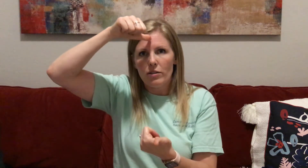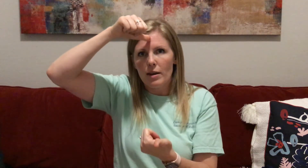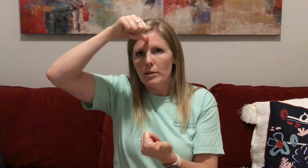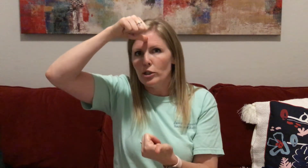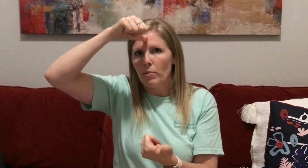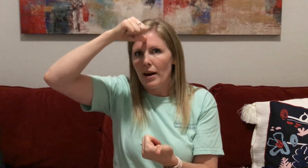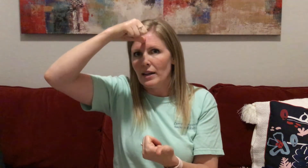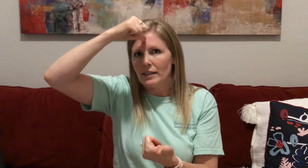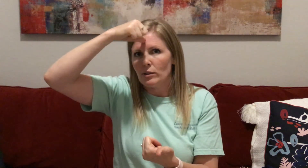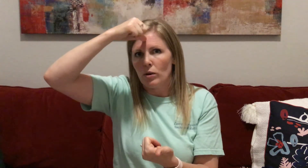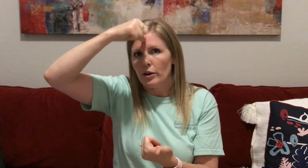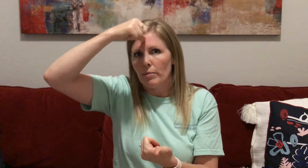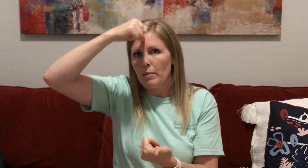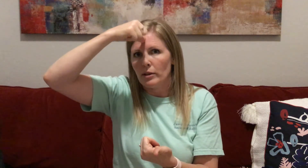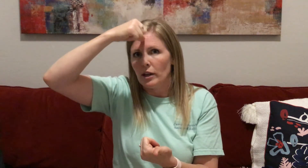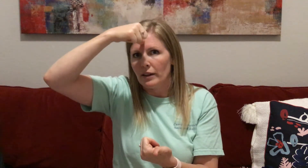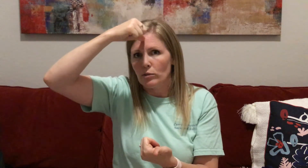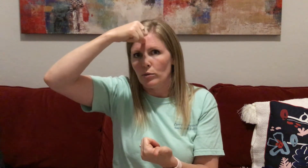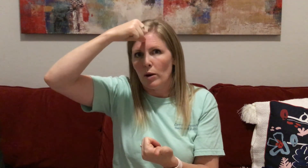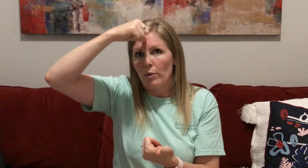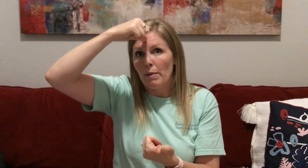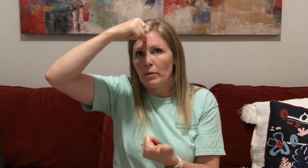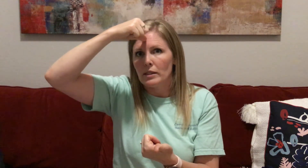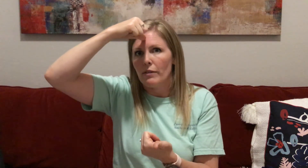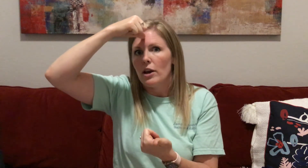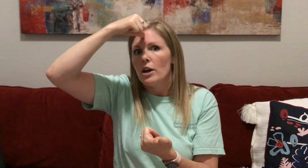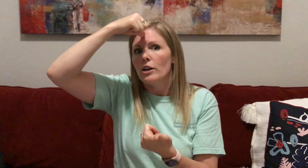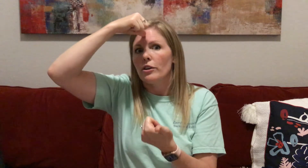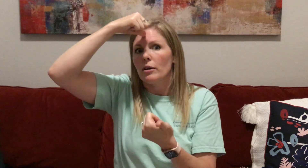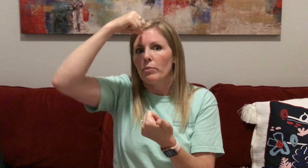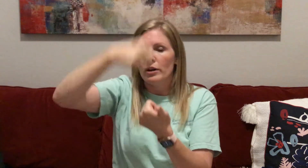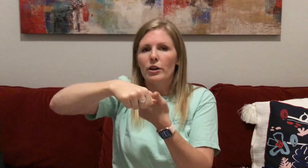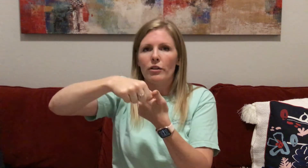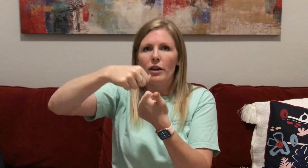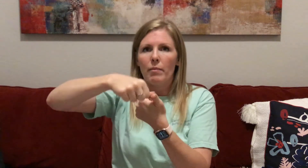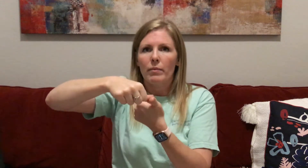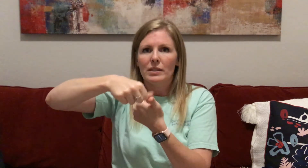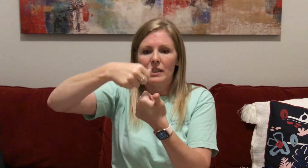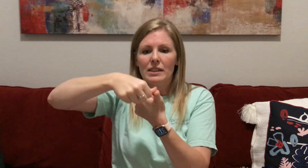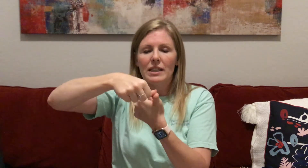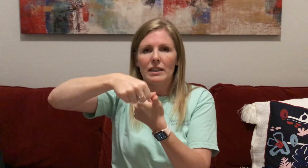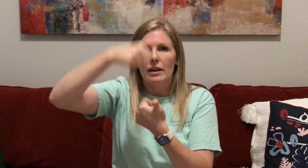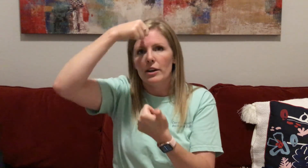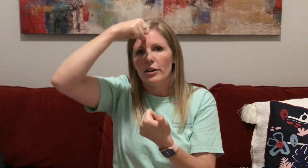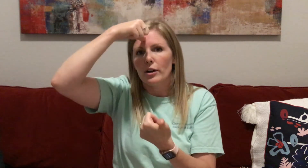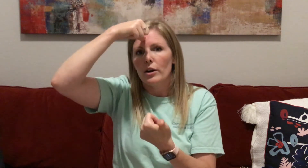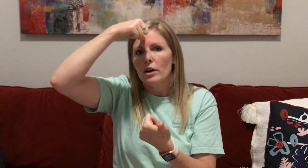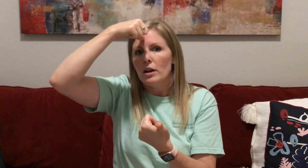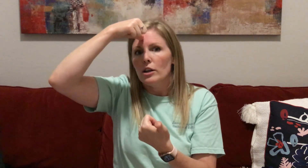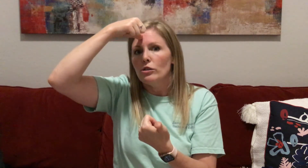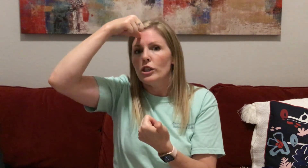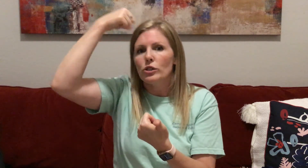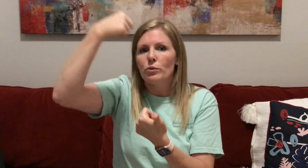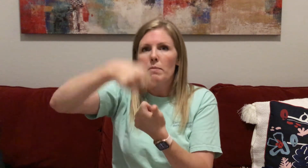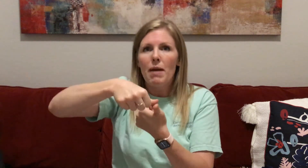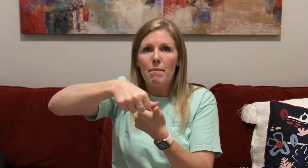thumb at your brain, because that's where all your memories are. That's where you want to remember stuff. And you're going to put it in your thumb. It's going to stick there. You just